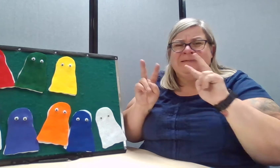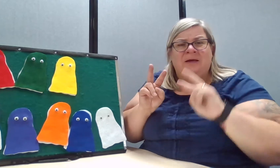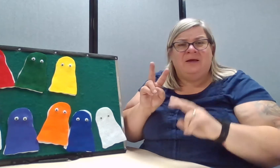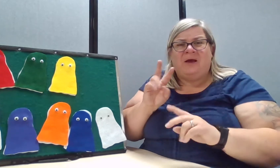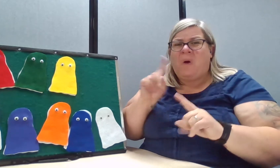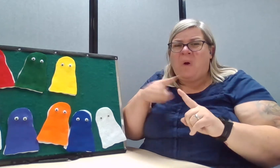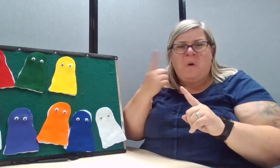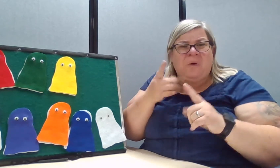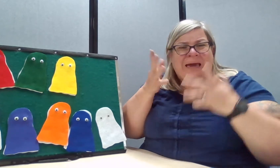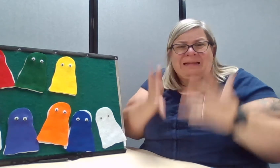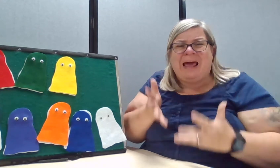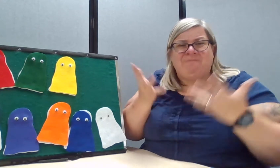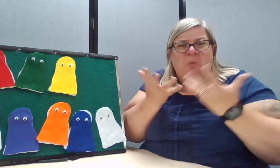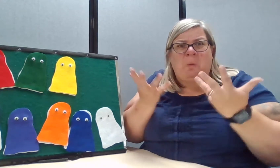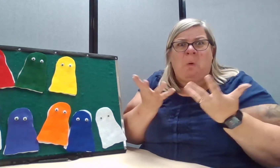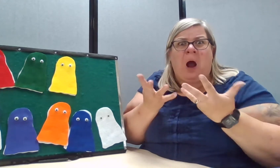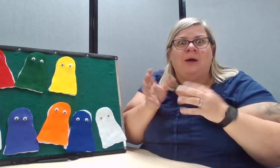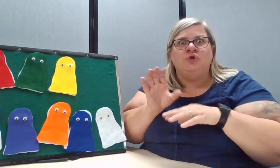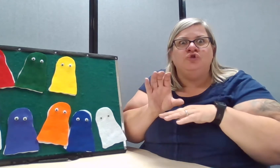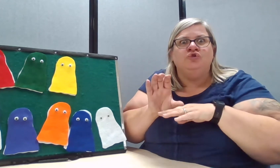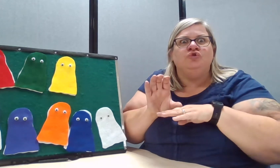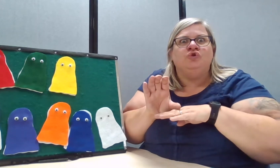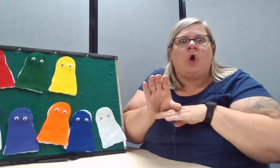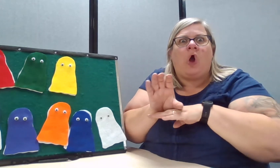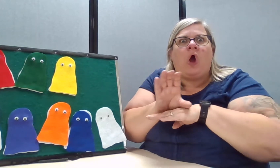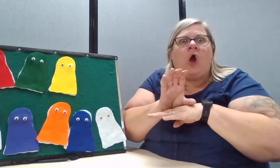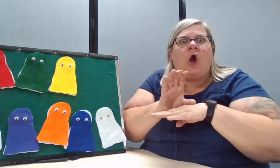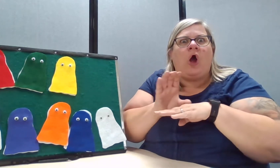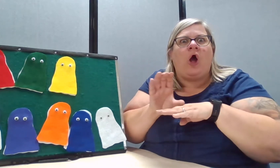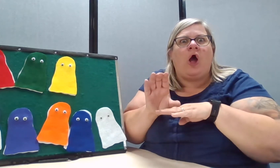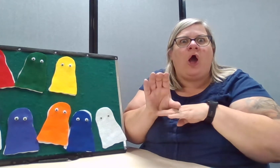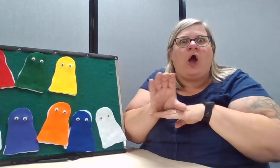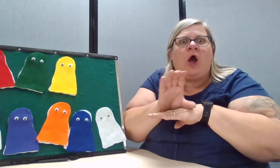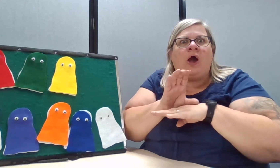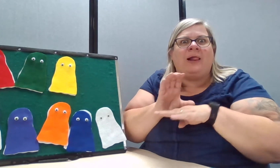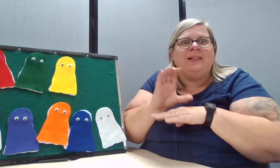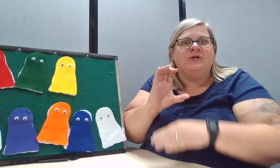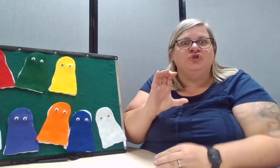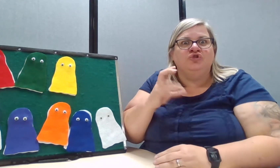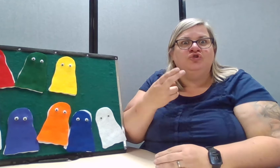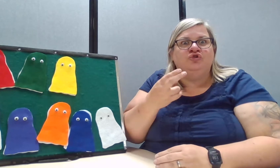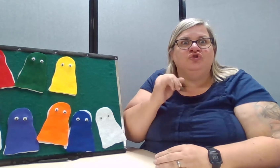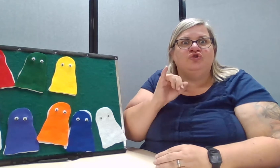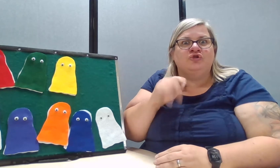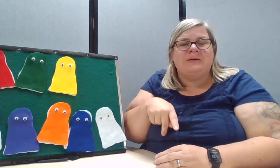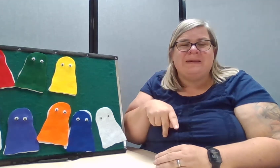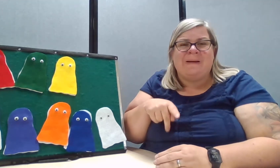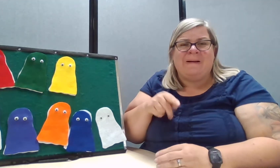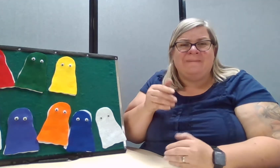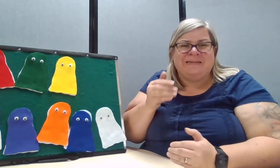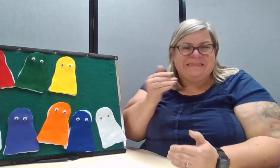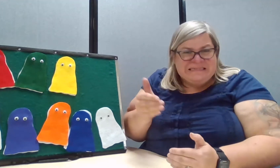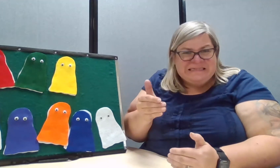that they were supposed to eat. And the only thing that was left was chocolate chips.